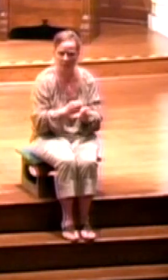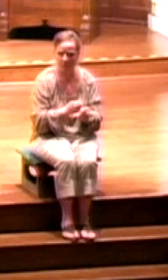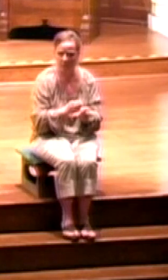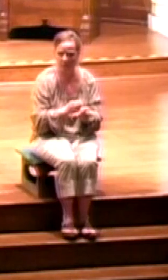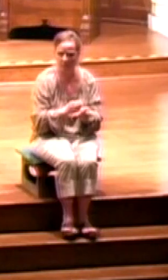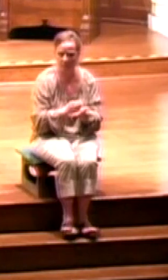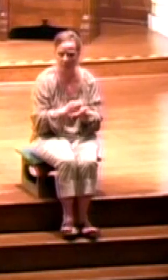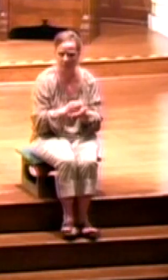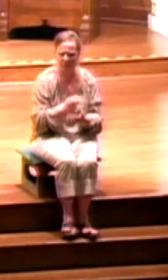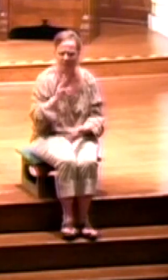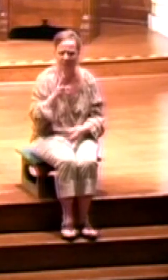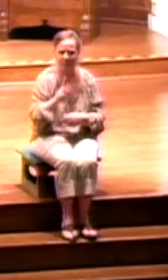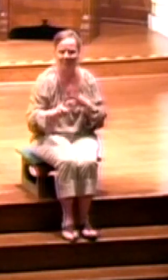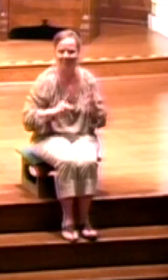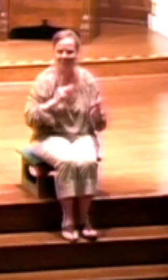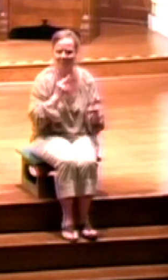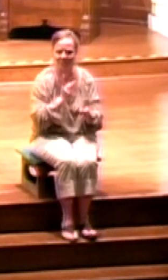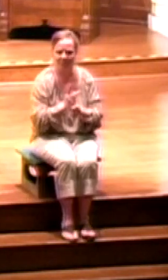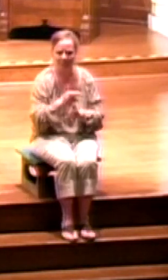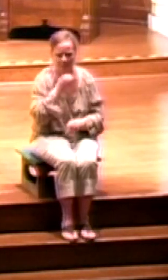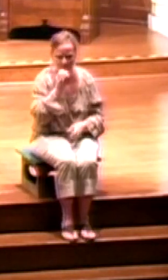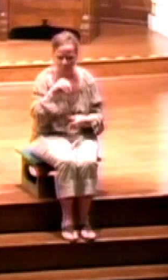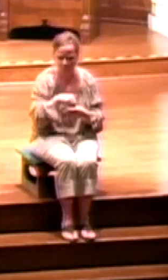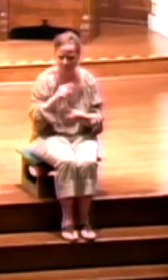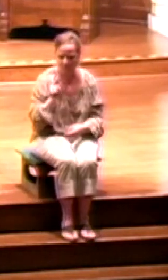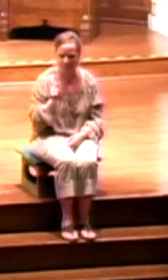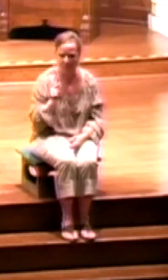on this tray. One is